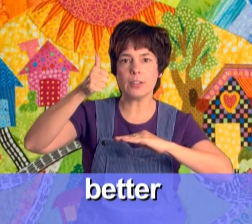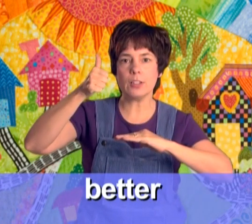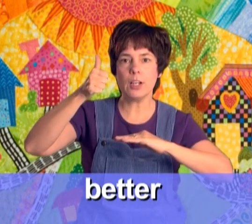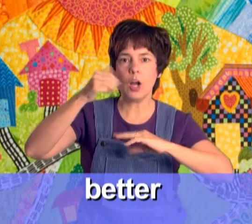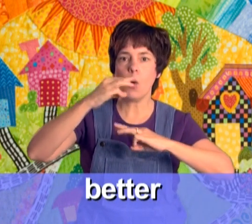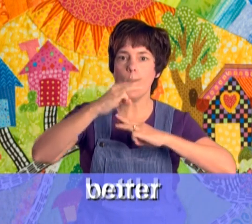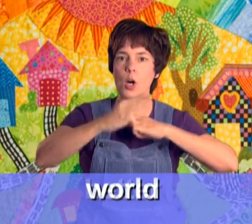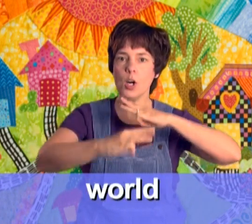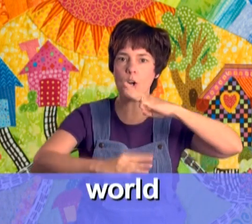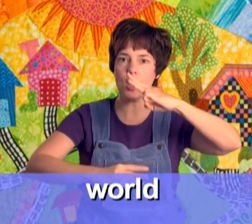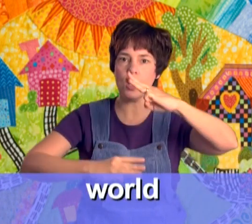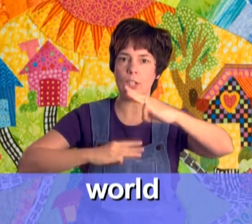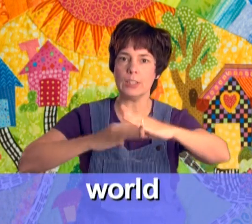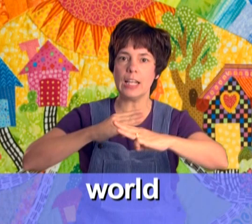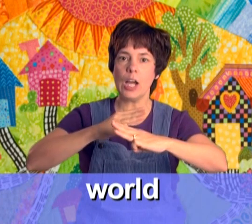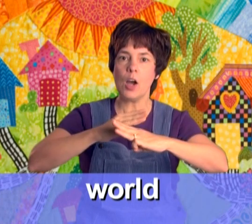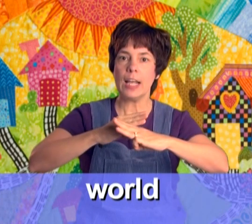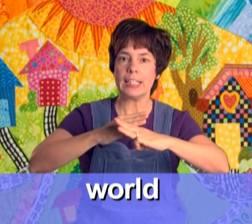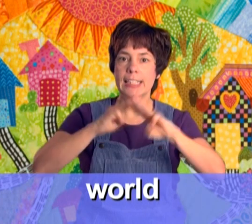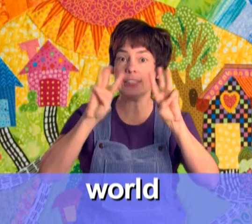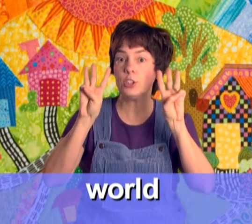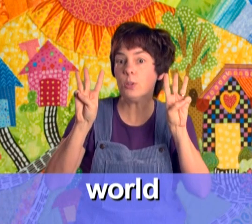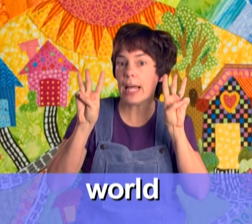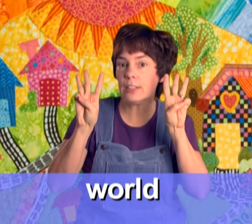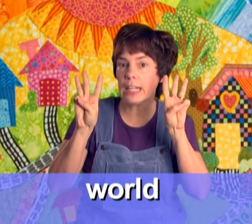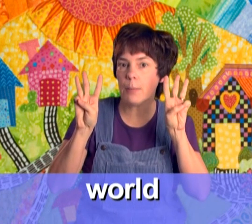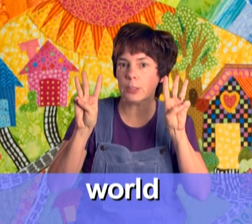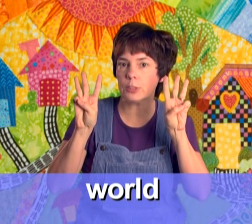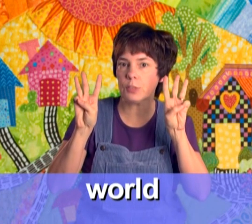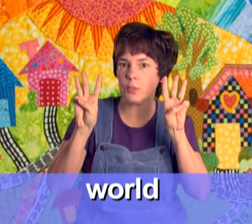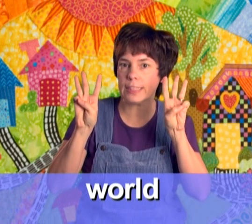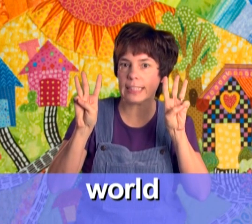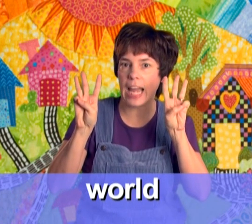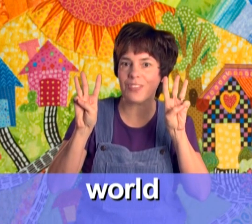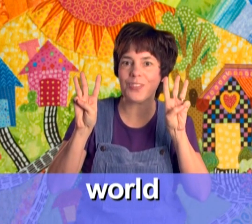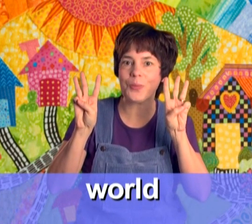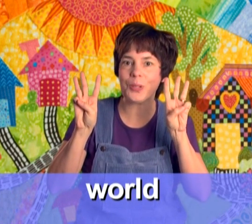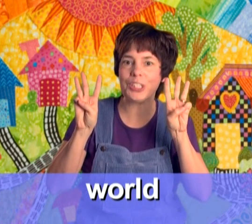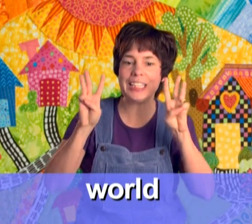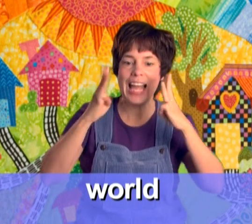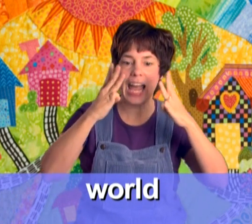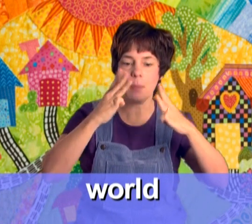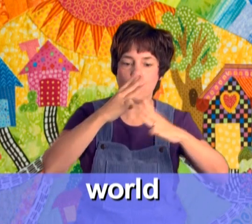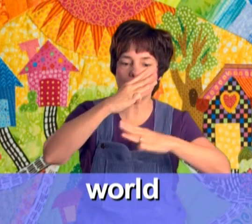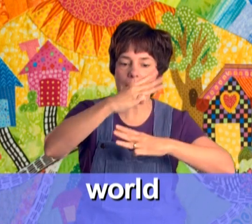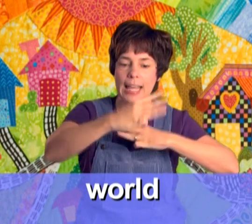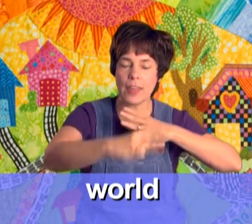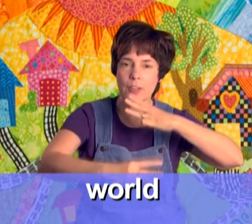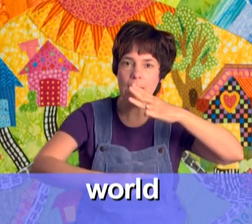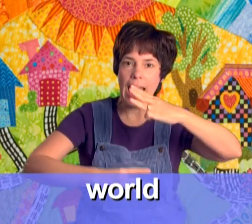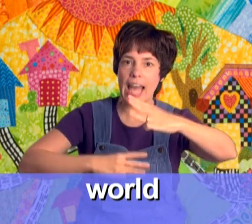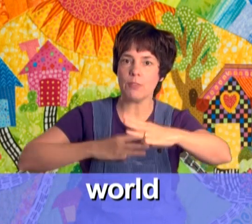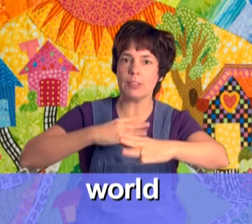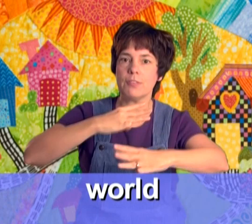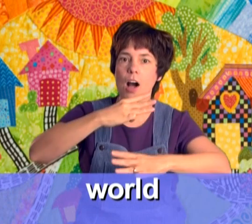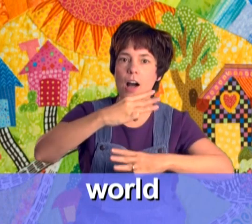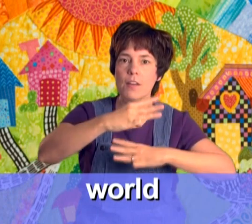better world. You need two letter W's for the sign for world and put them together and revolve